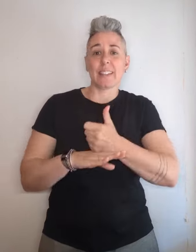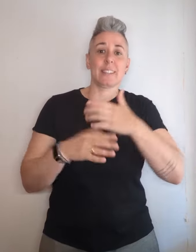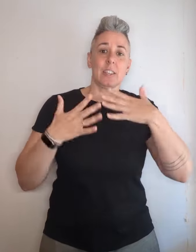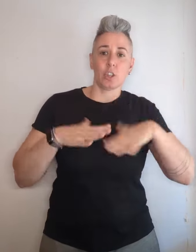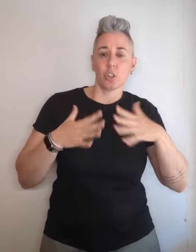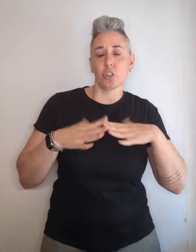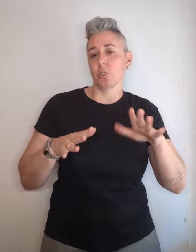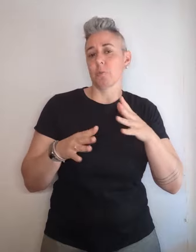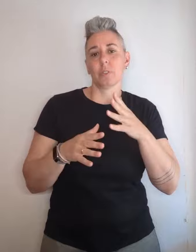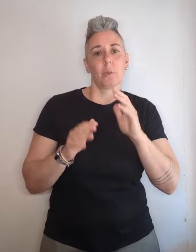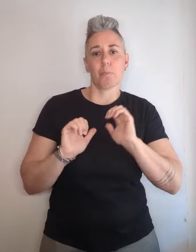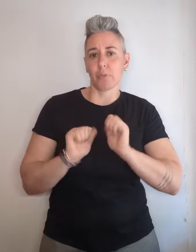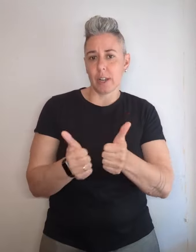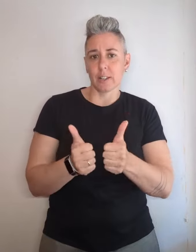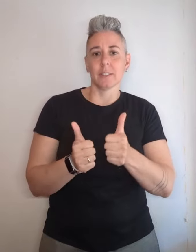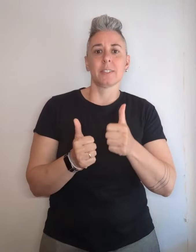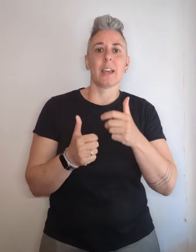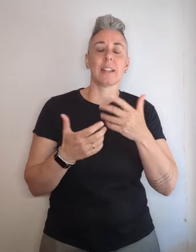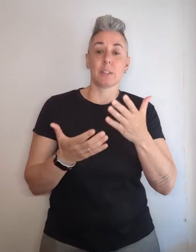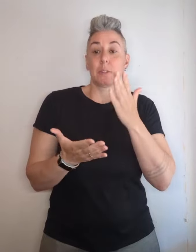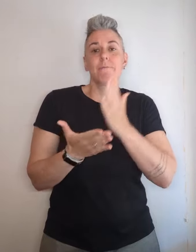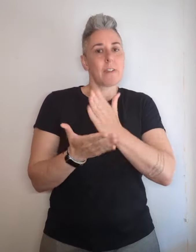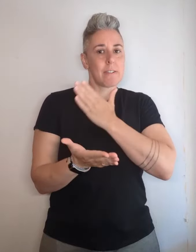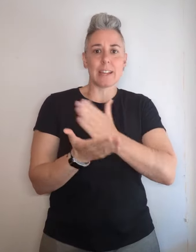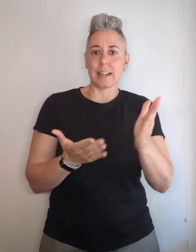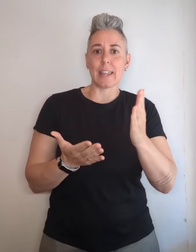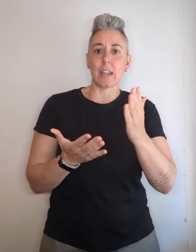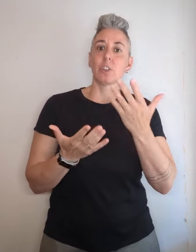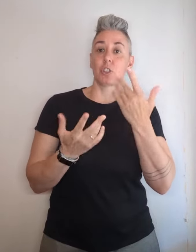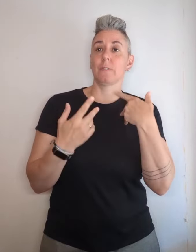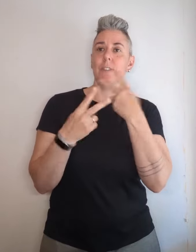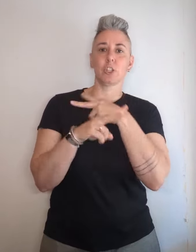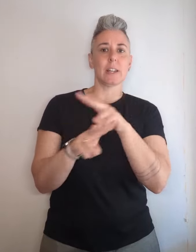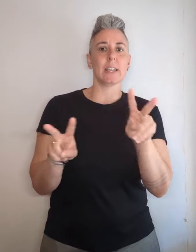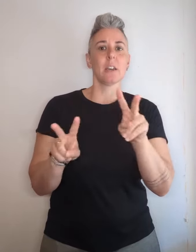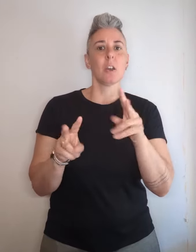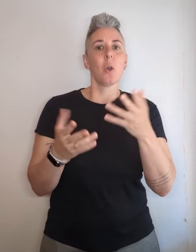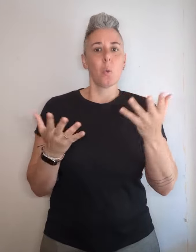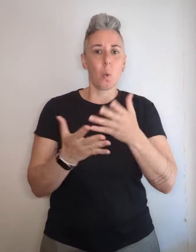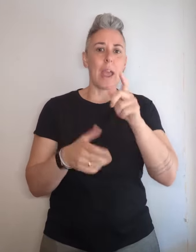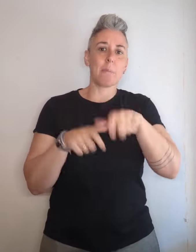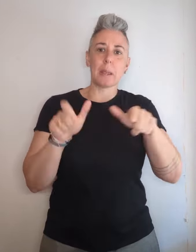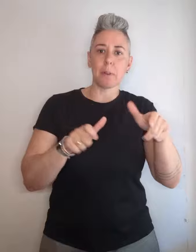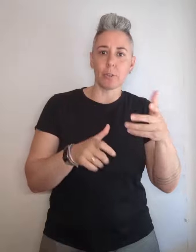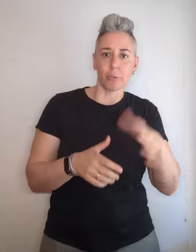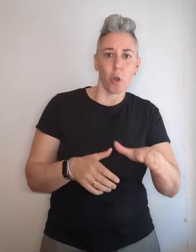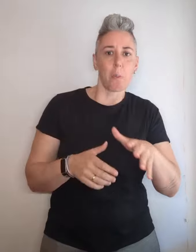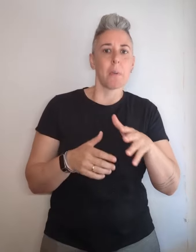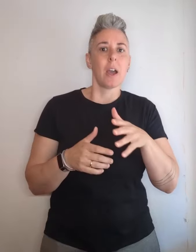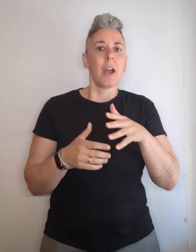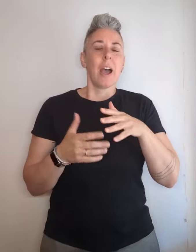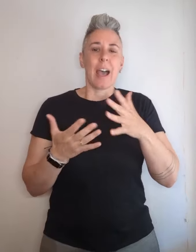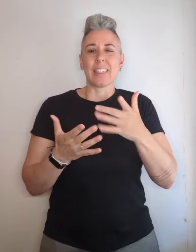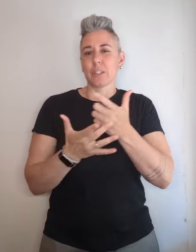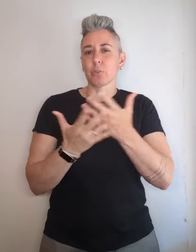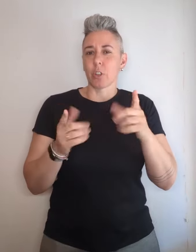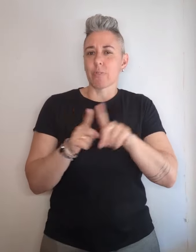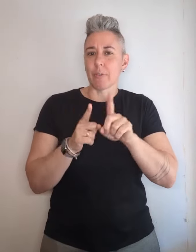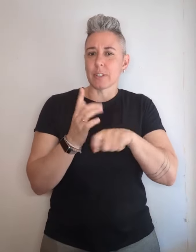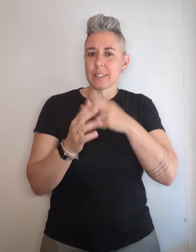and the costumes are brilliant, and so it's very clear just visually where people are from, and there's also references in